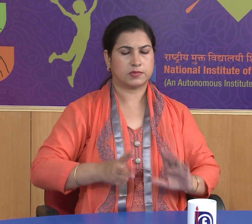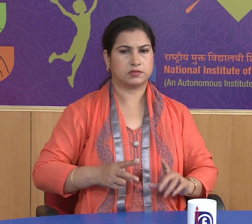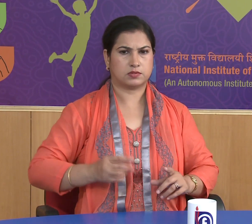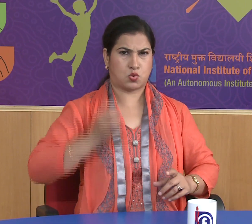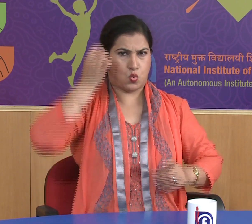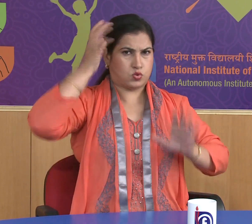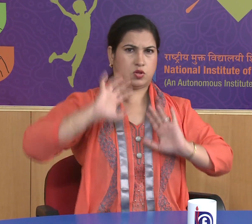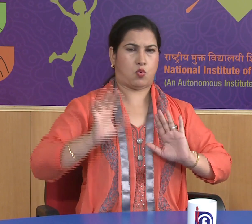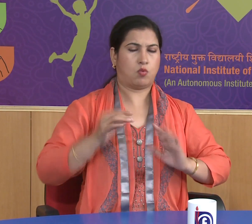government